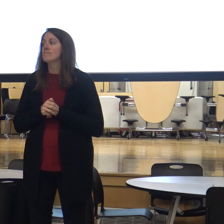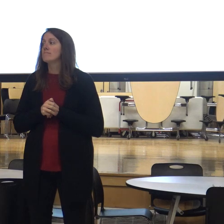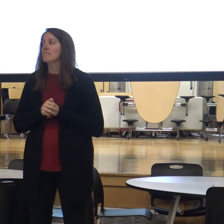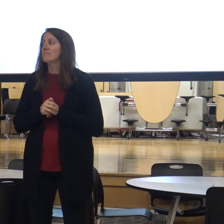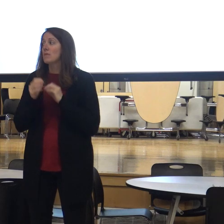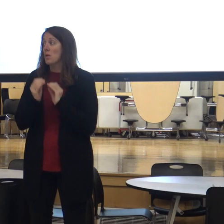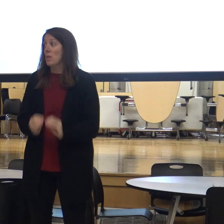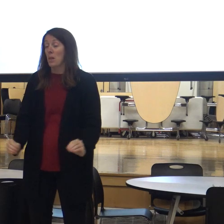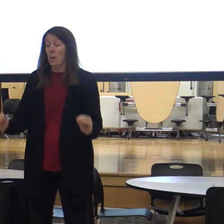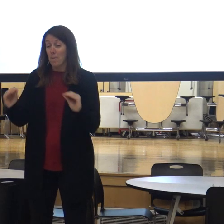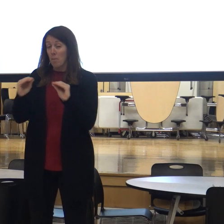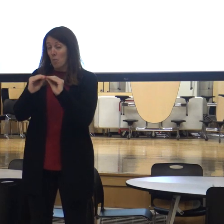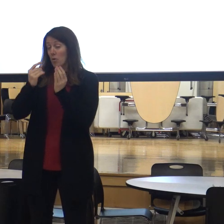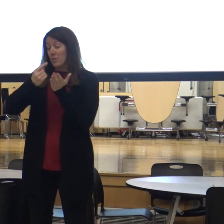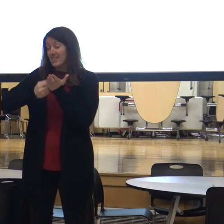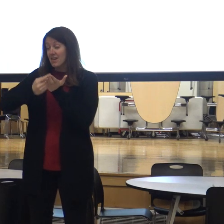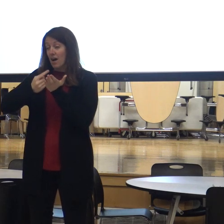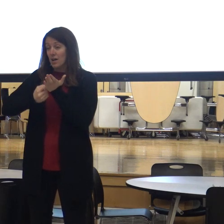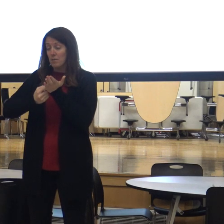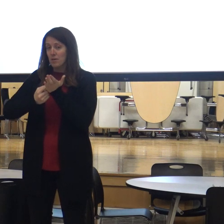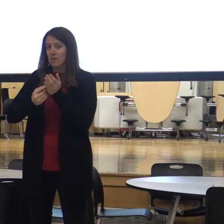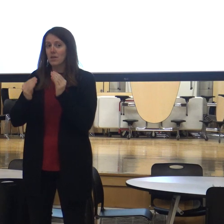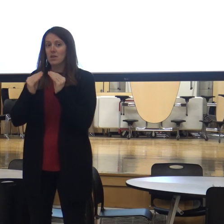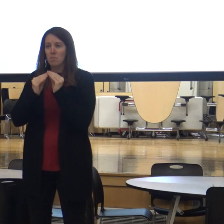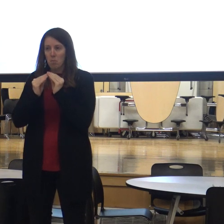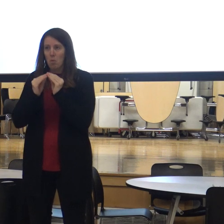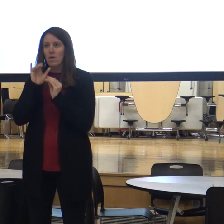The more we talk about it, the more the stigma is going to go away.